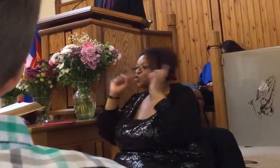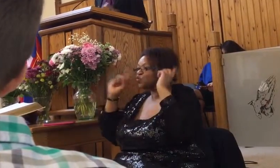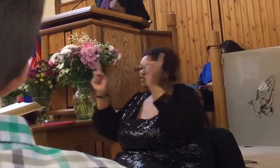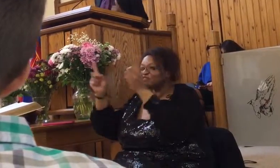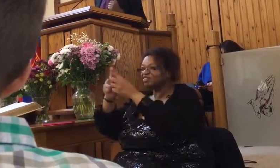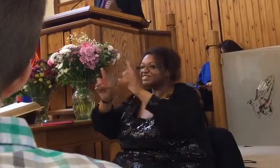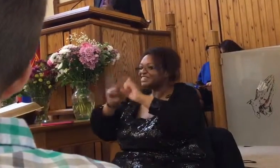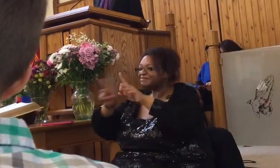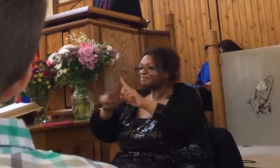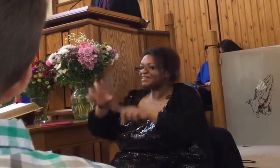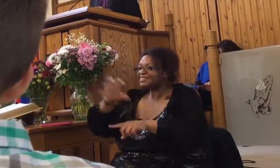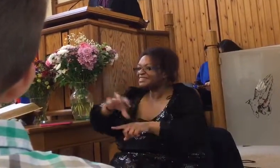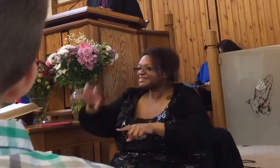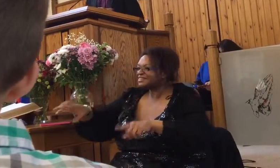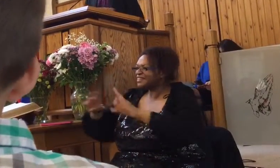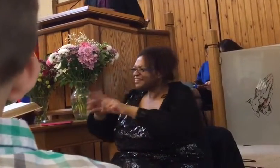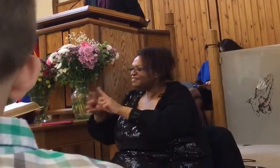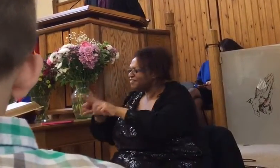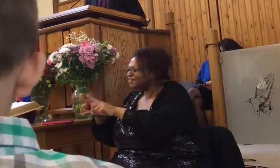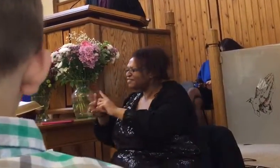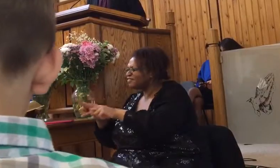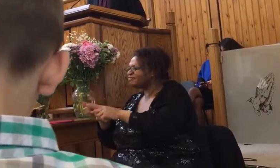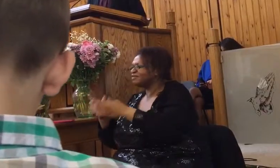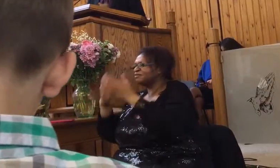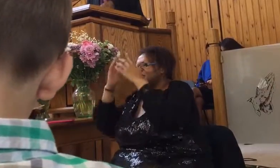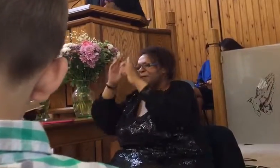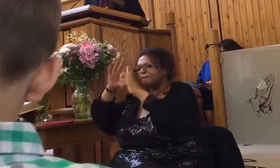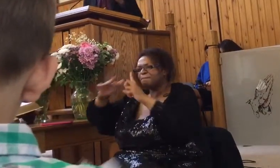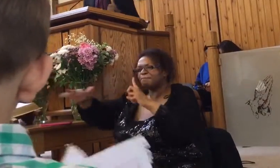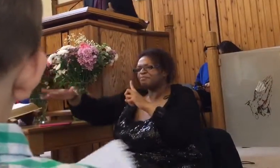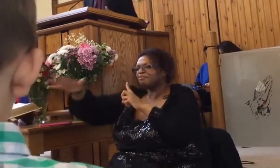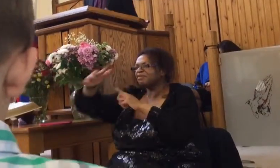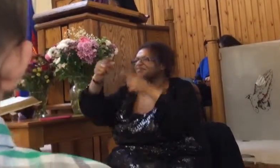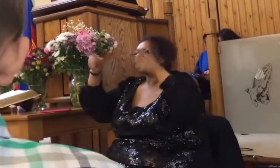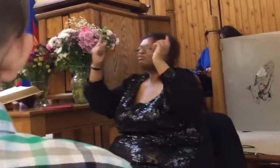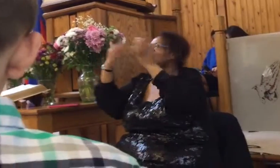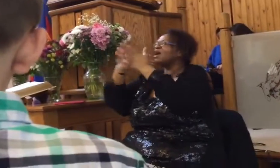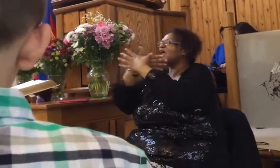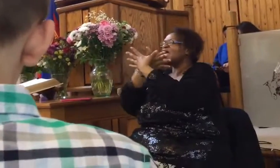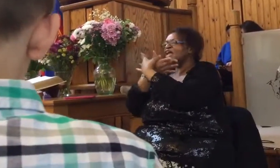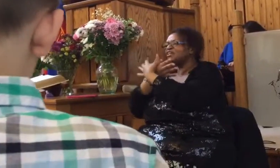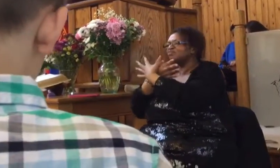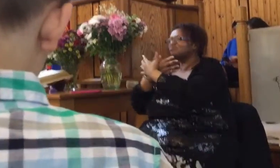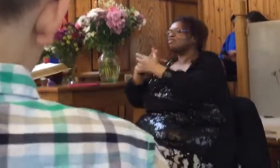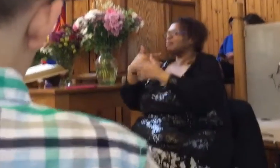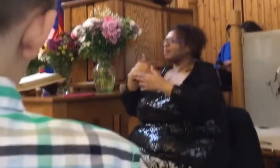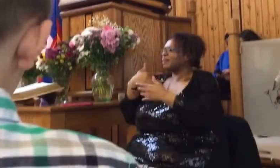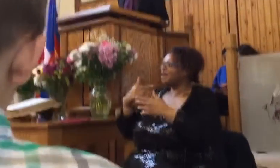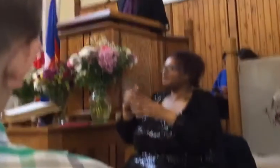and how we need to conduct ourselves in the presence of God, in the presence of angels, and in the presence of man.